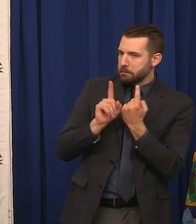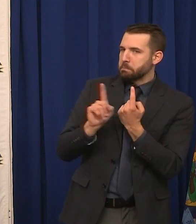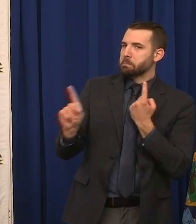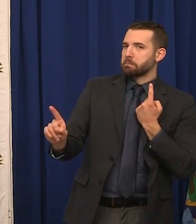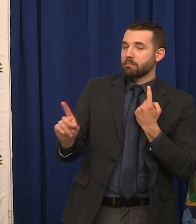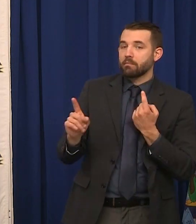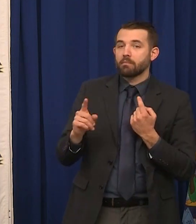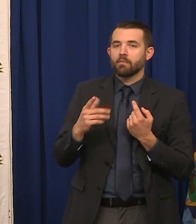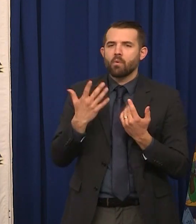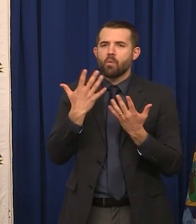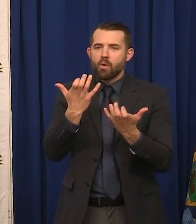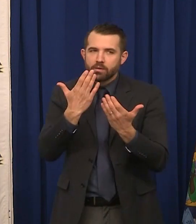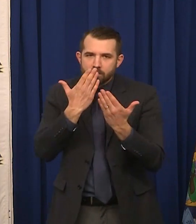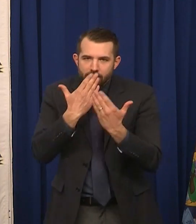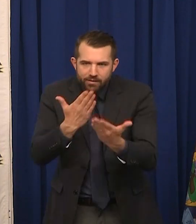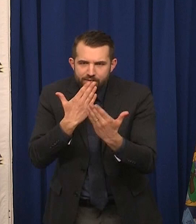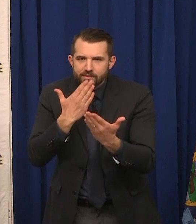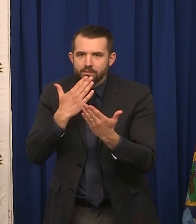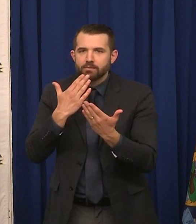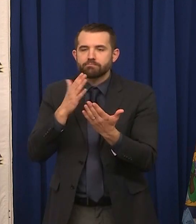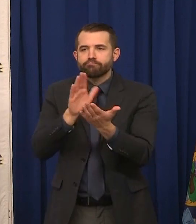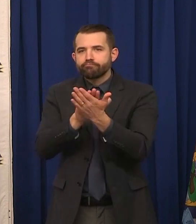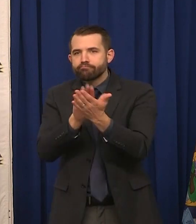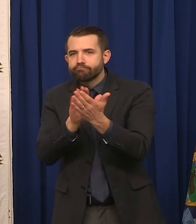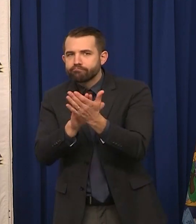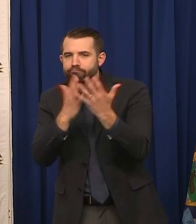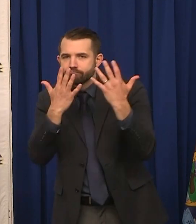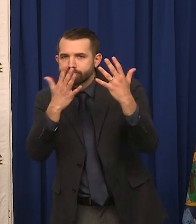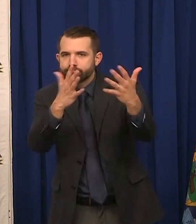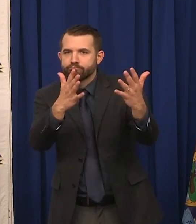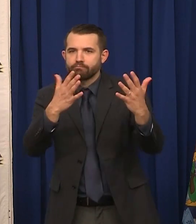commend everybody in the state for